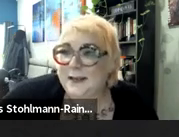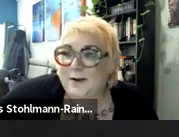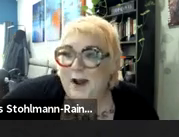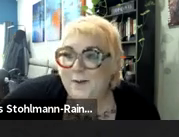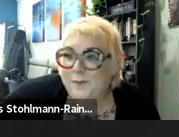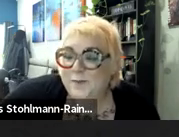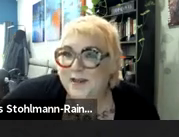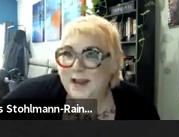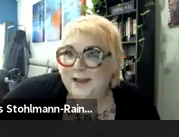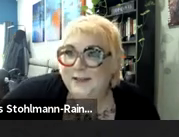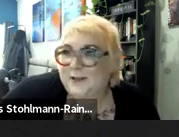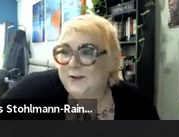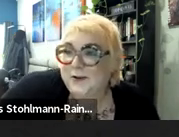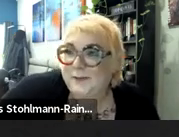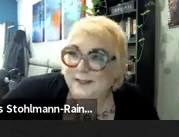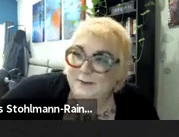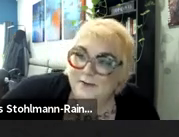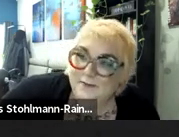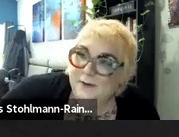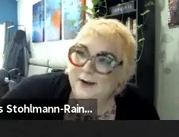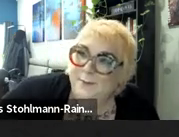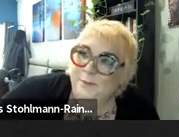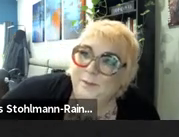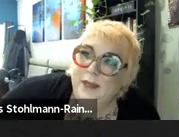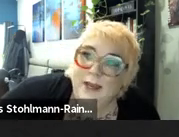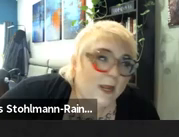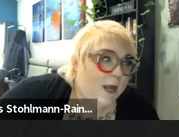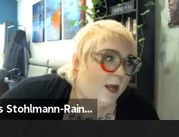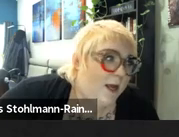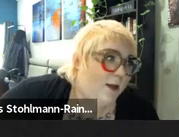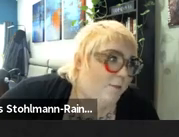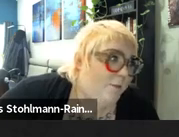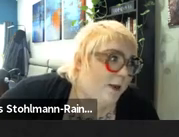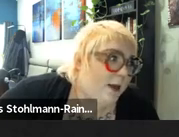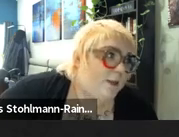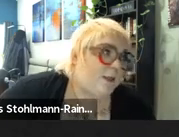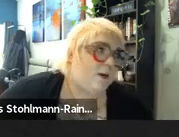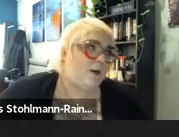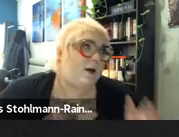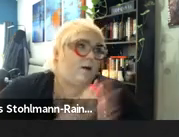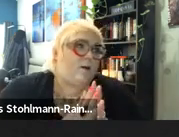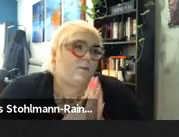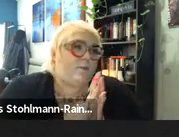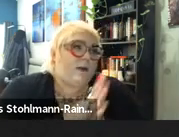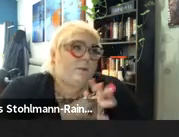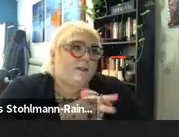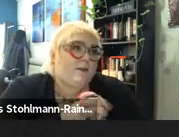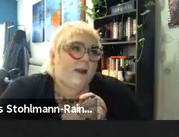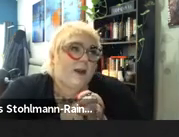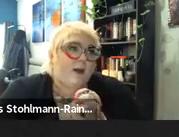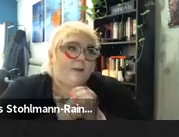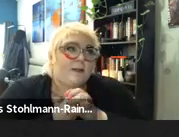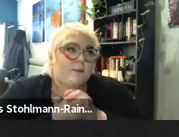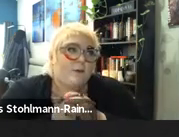with um with the national groups as we move forward um so with